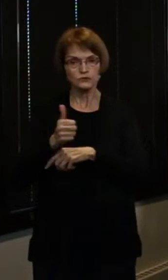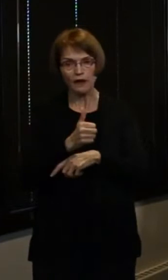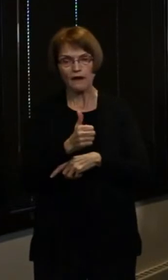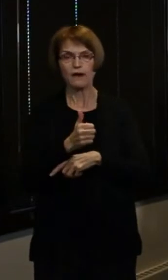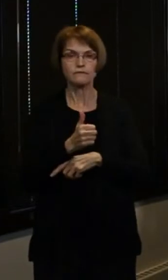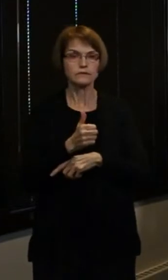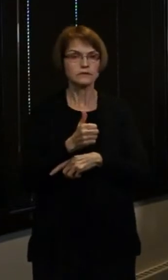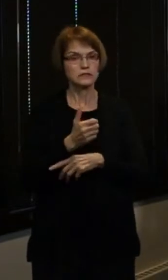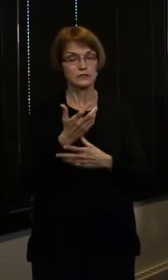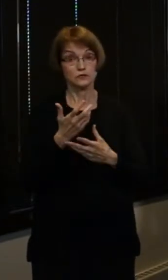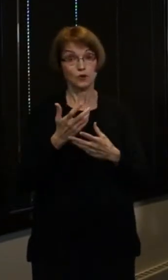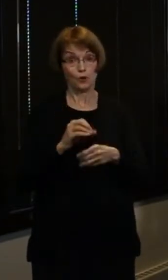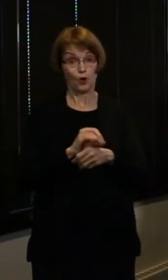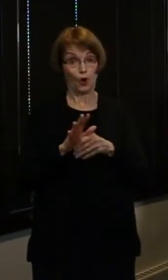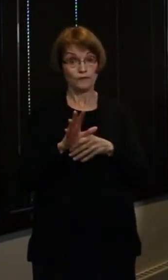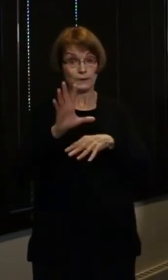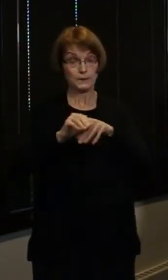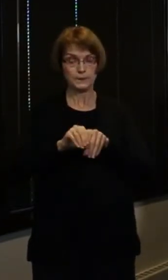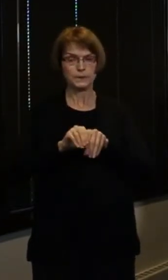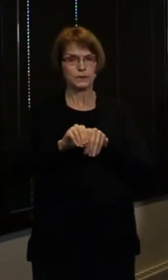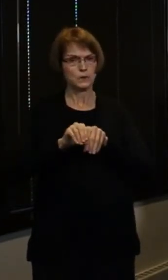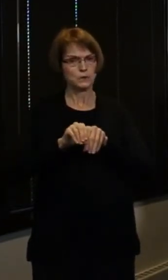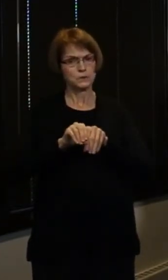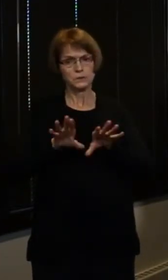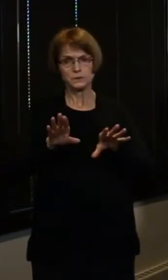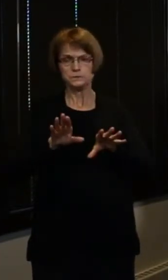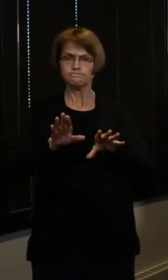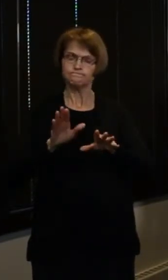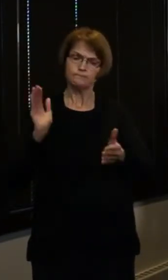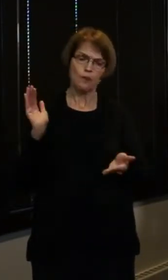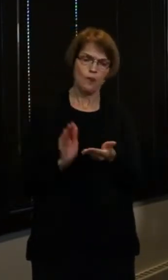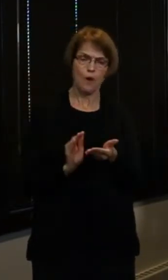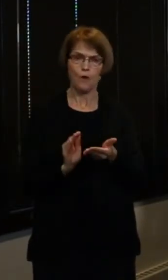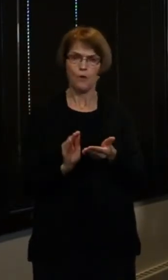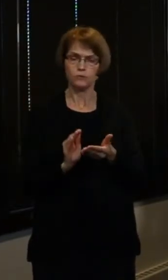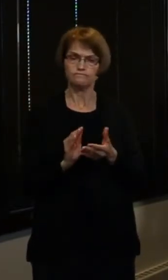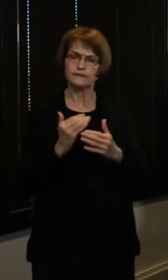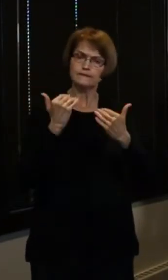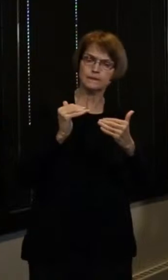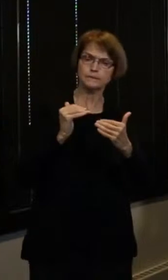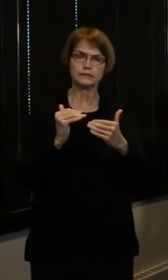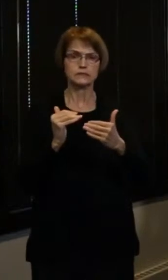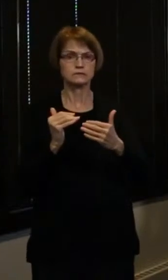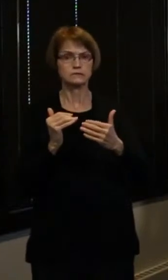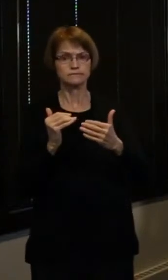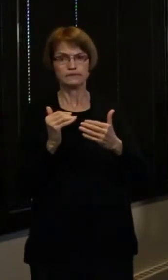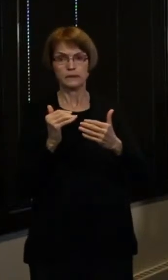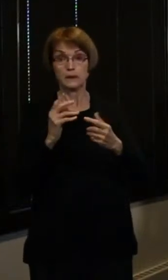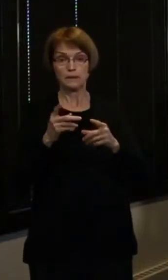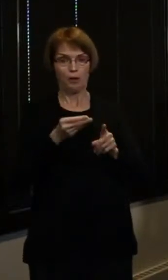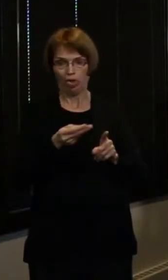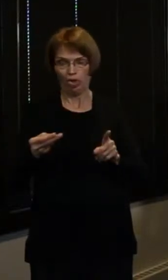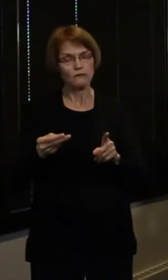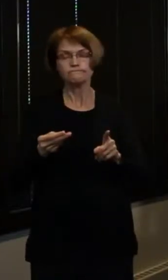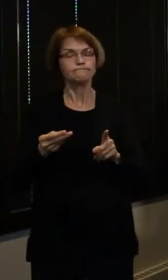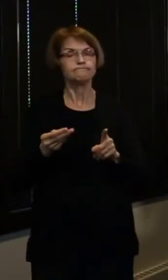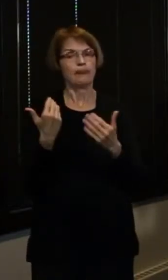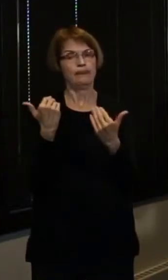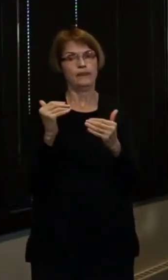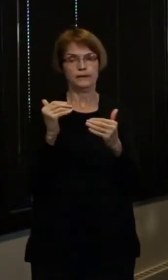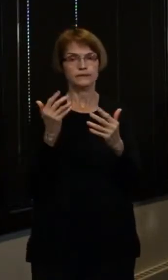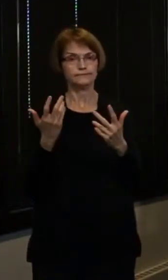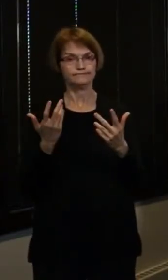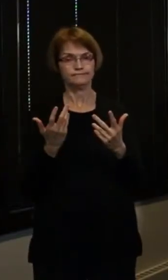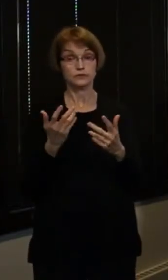to keep that transmission low and keep the number of cases in our community as low as possible, so that those variants, that